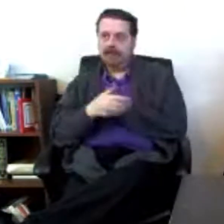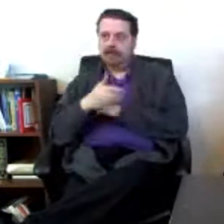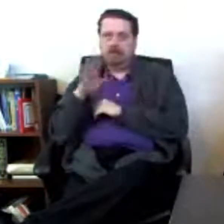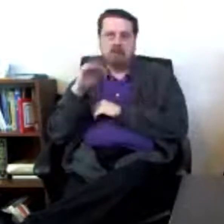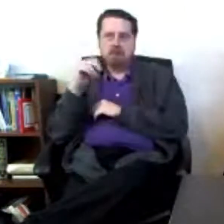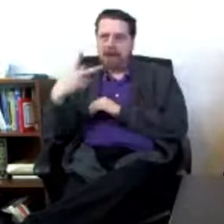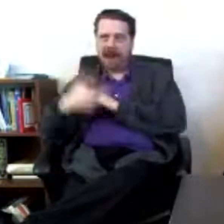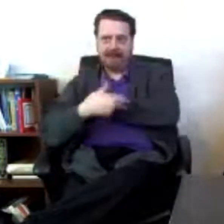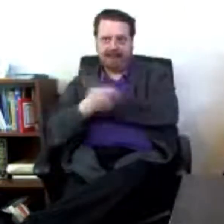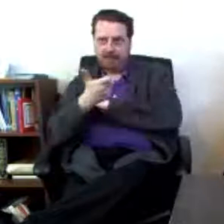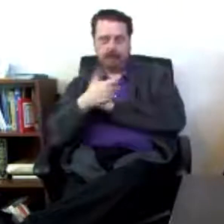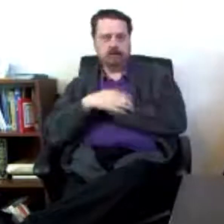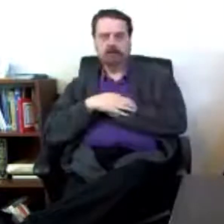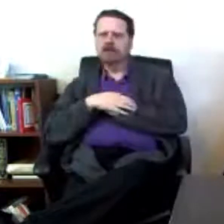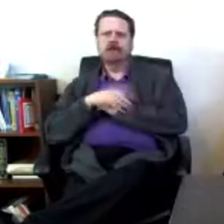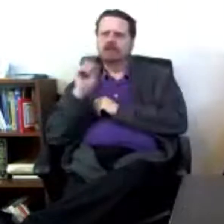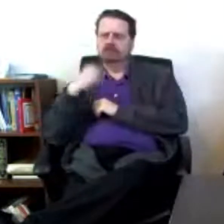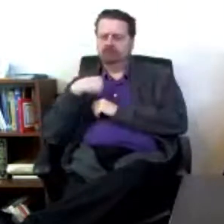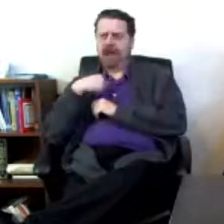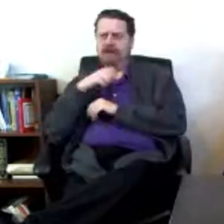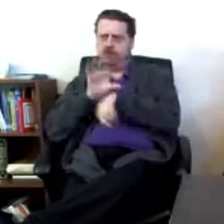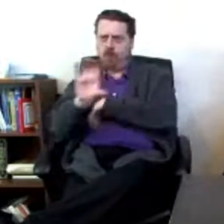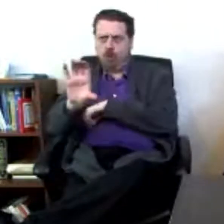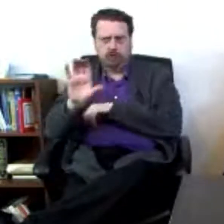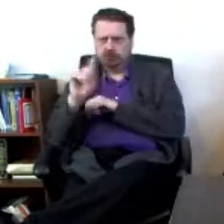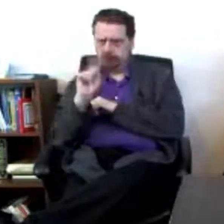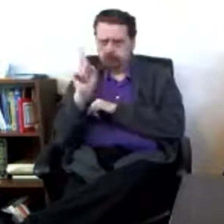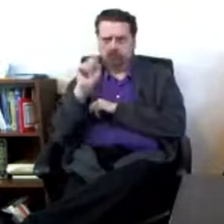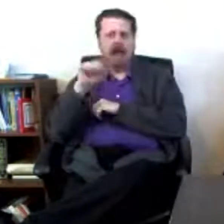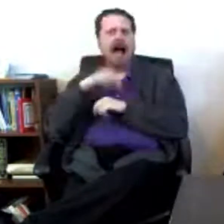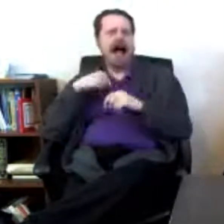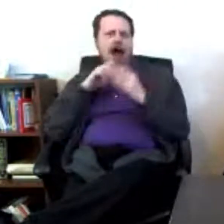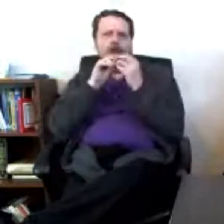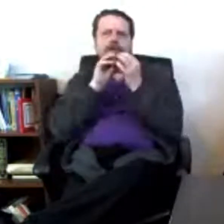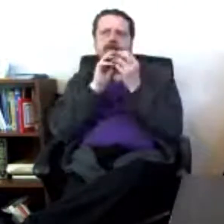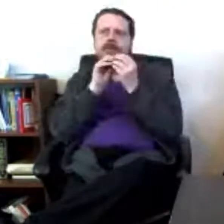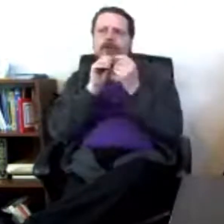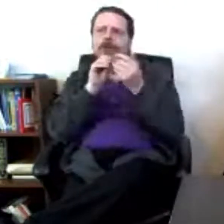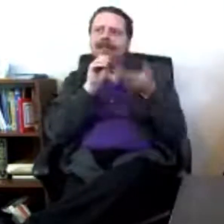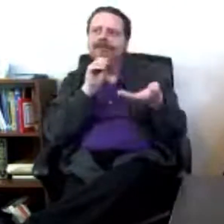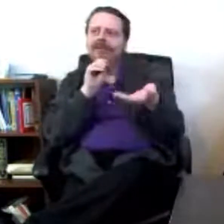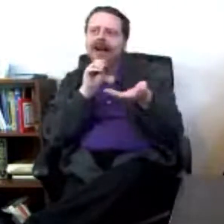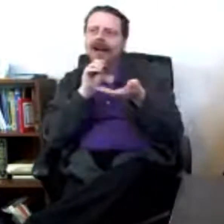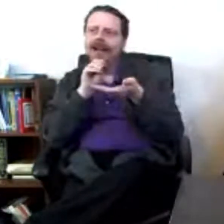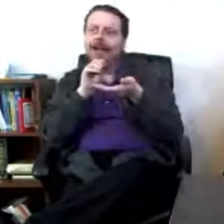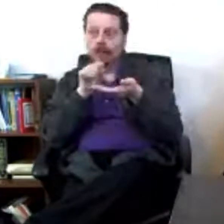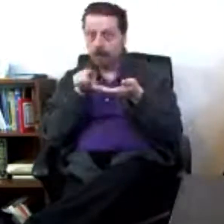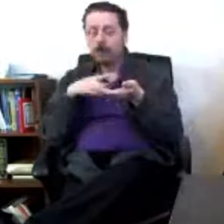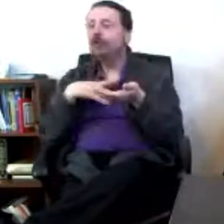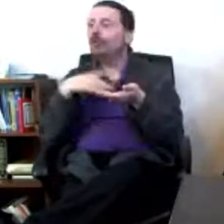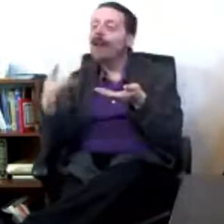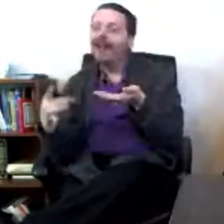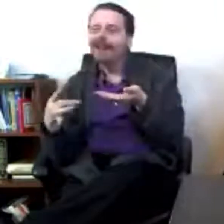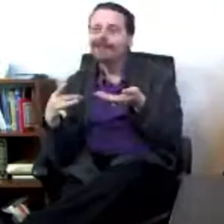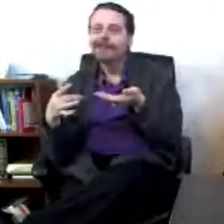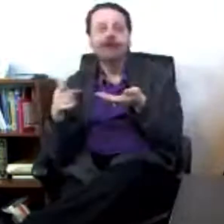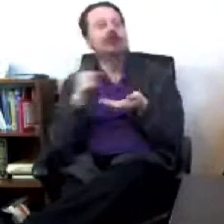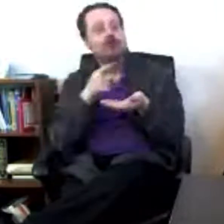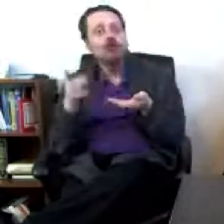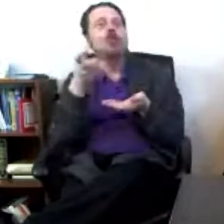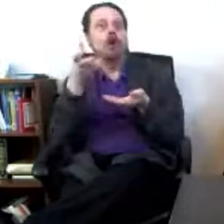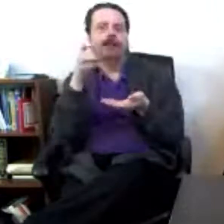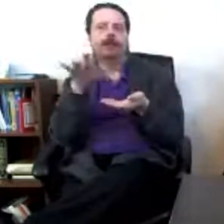I didn't. I only invited you. I whispered, and you liked the idea. You did it because you liked